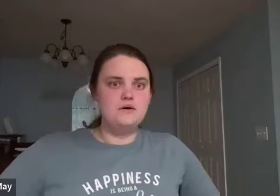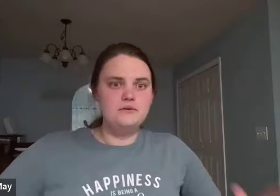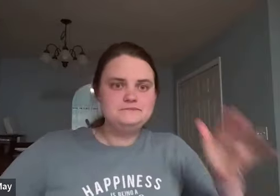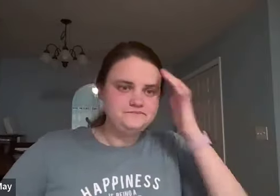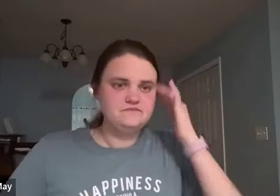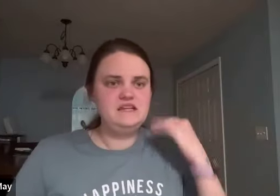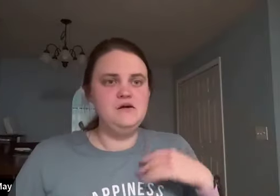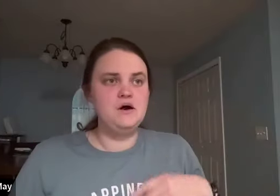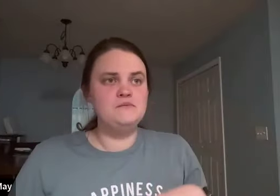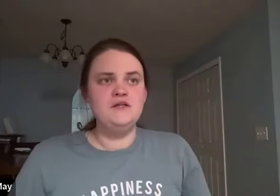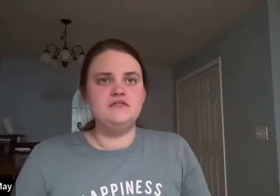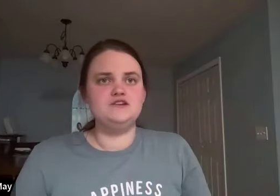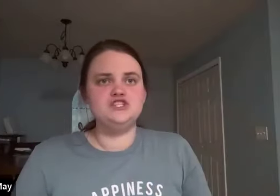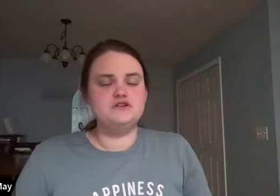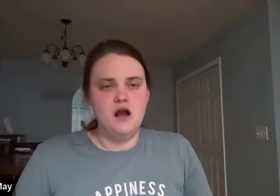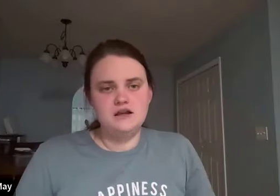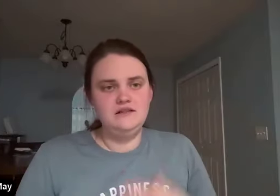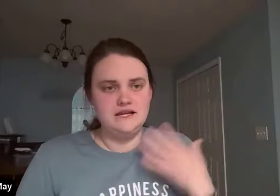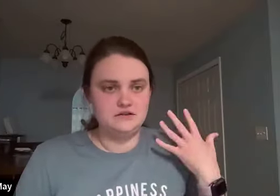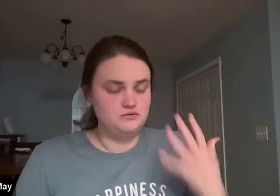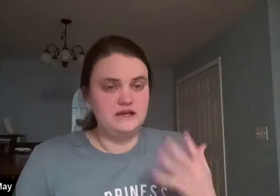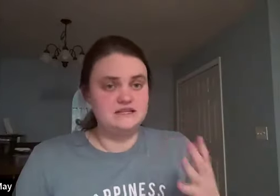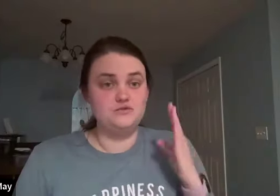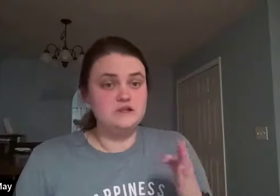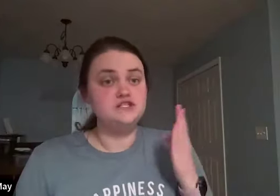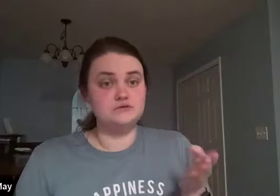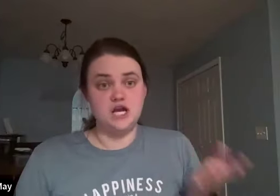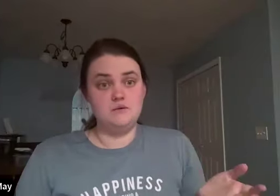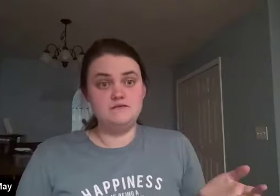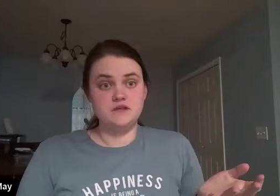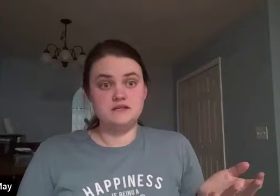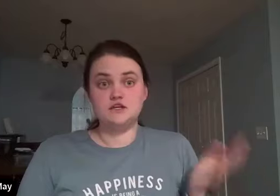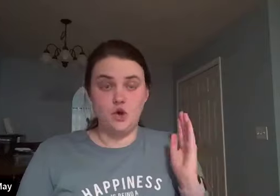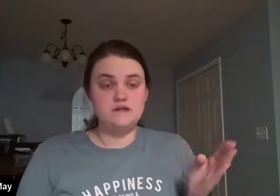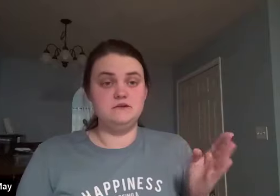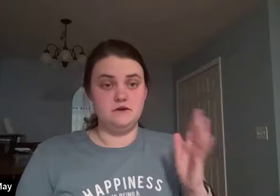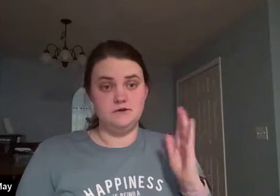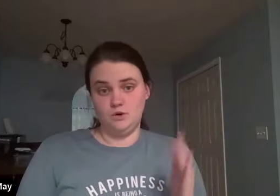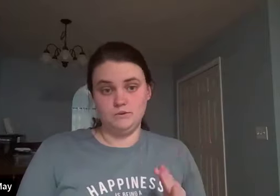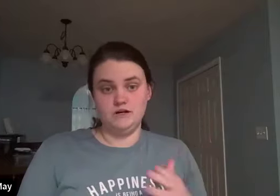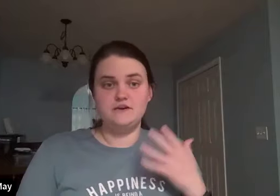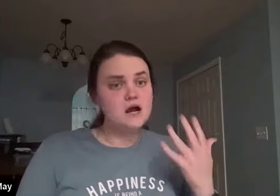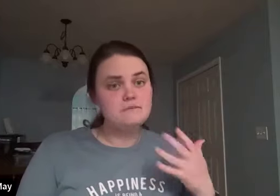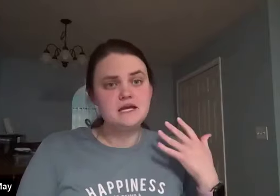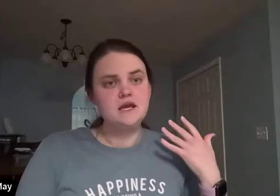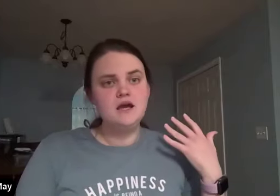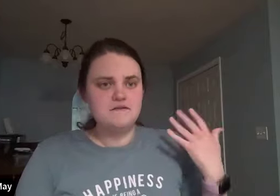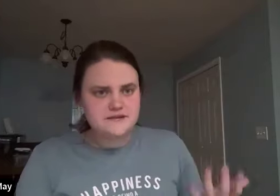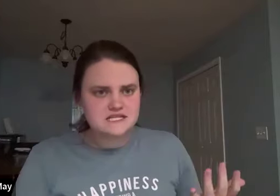whoa. They're not gonna like I said, they really don't shy away from things. They're going to be very forward, and they're not being offensive or